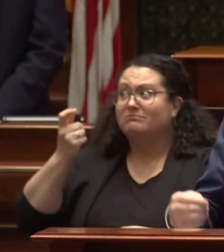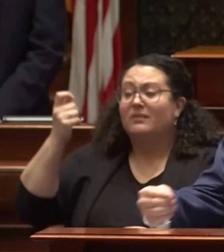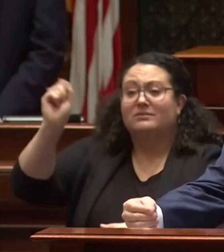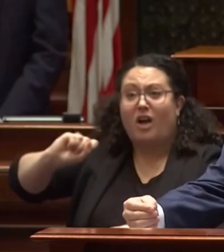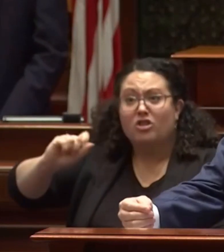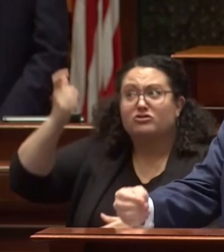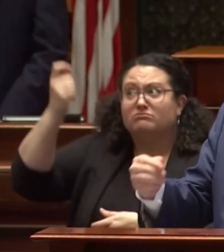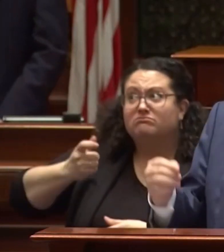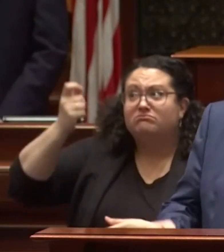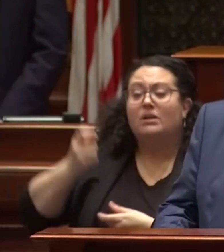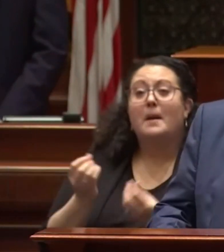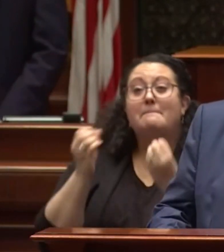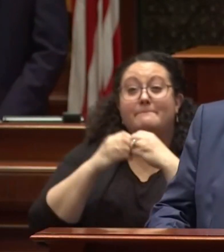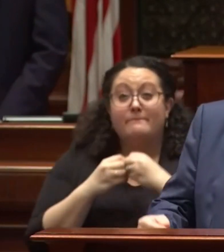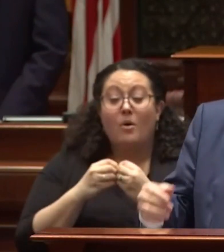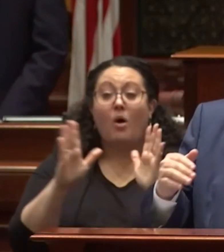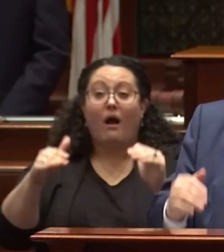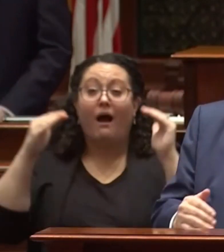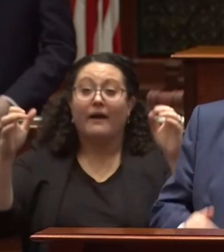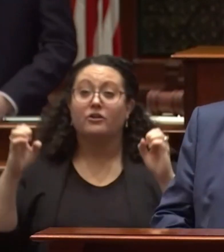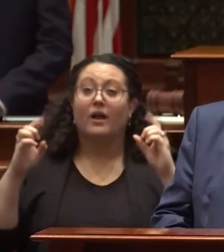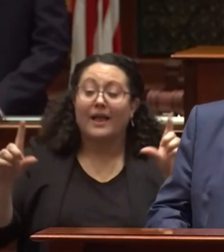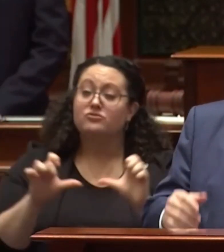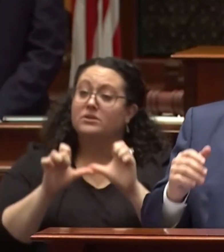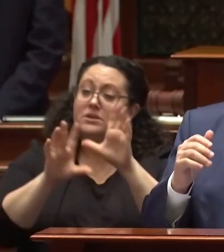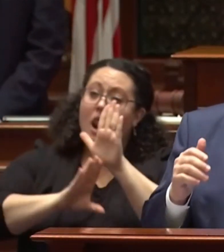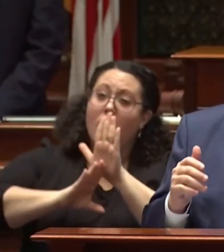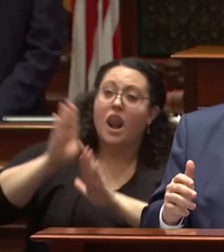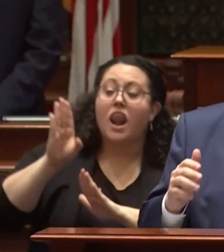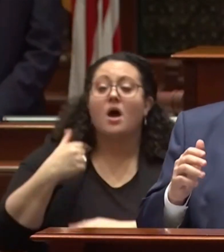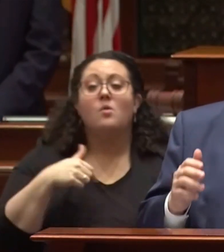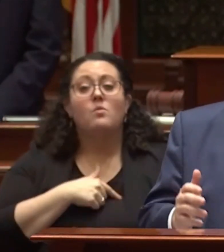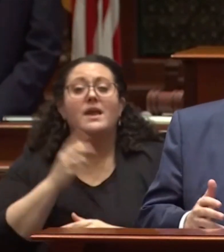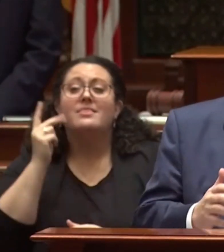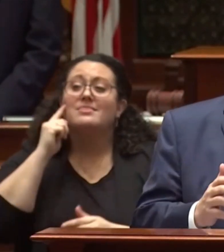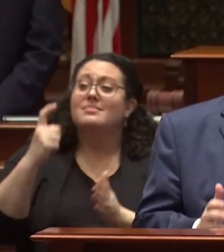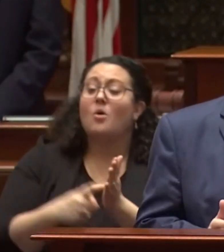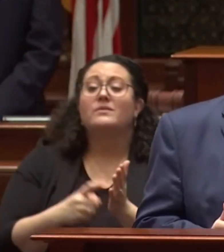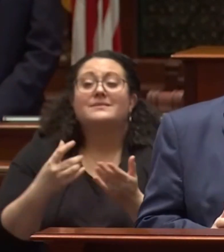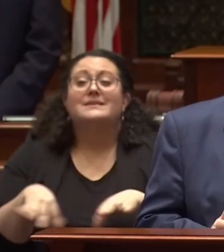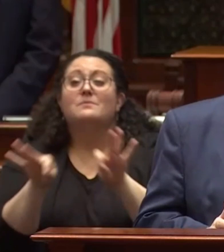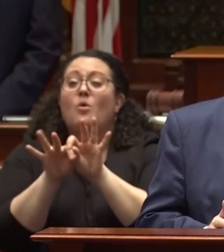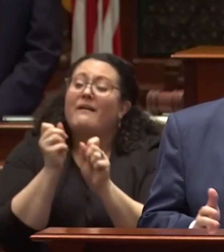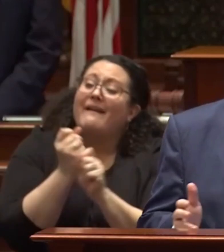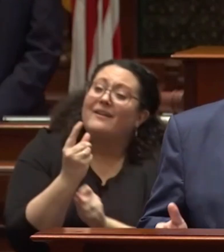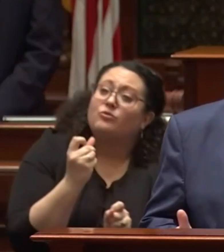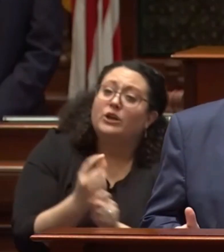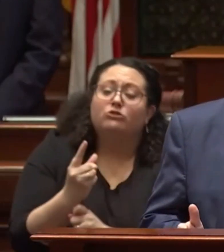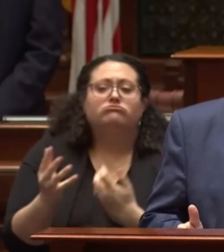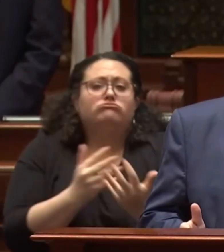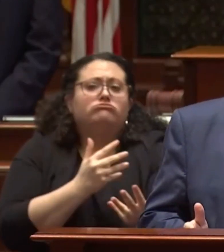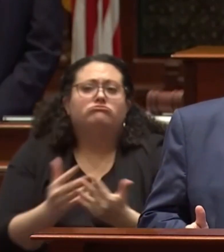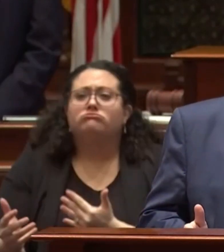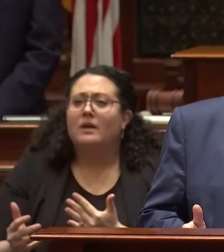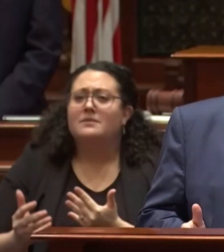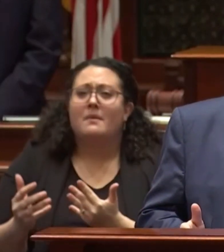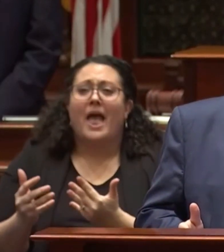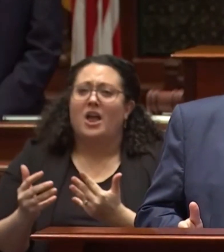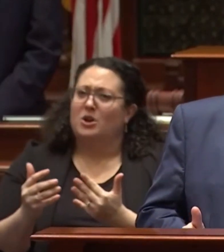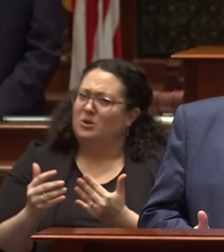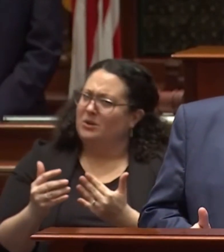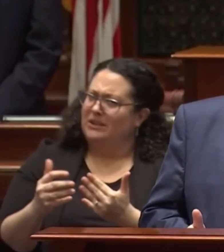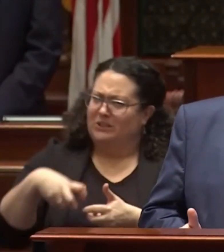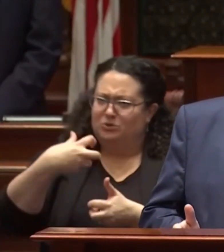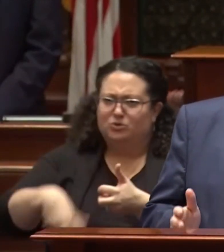Our higher education institutions are on the rise, and it's important that year in and year out, even in lean budget